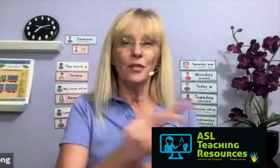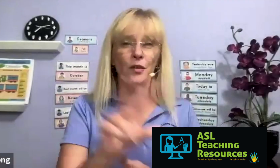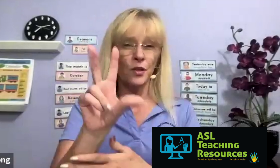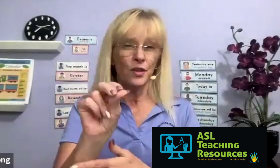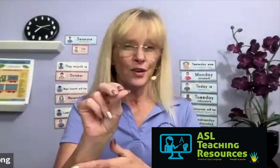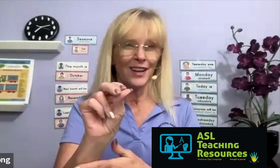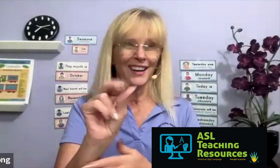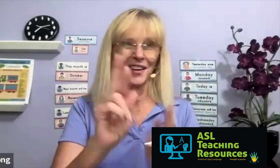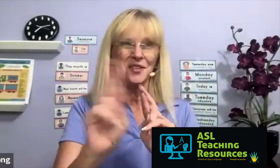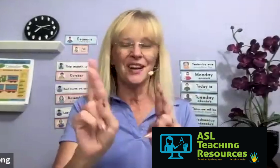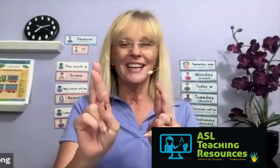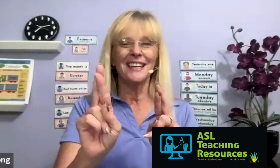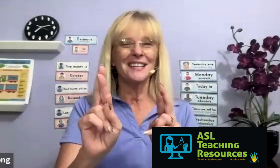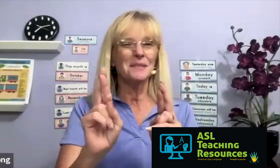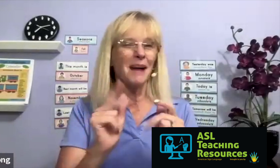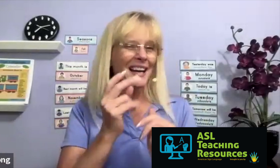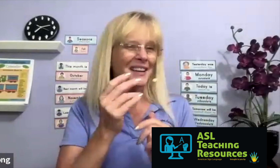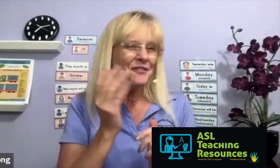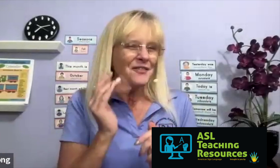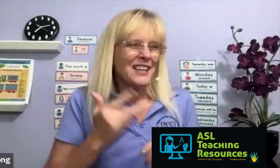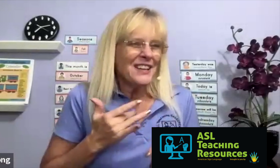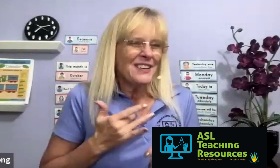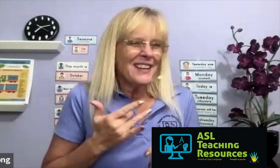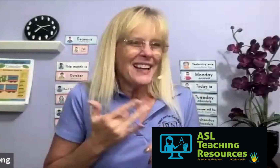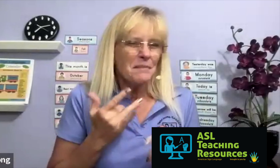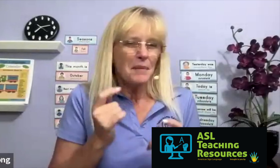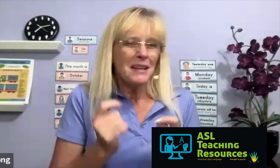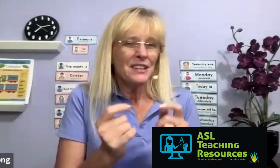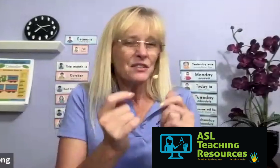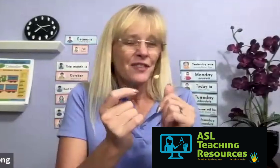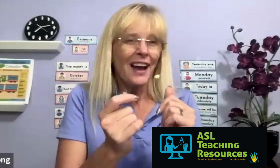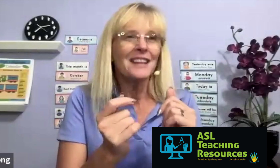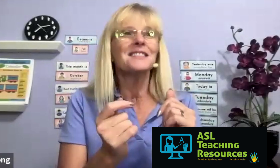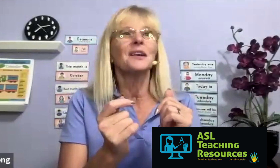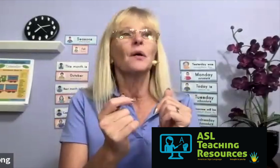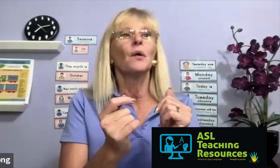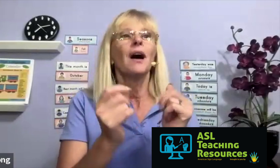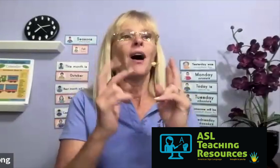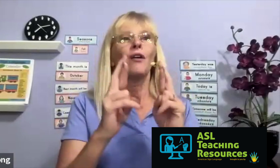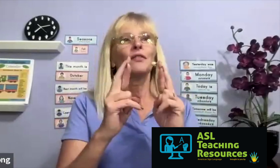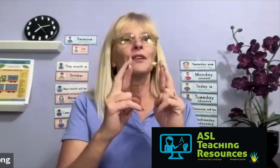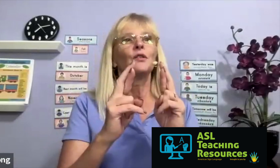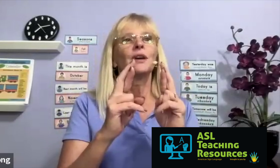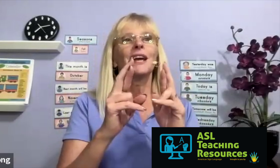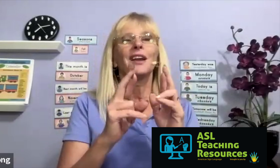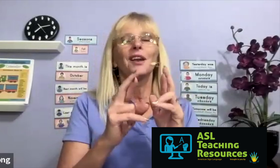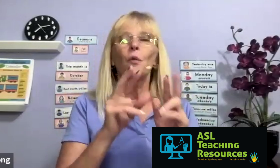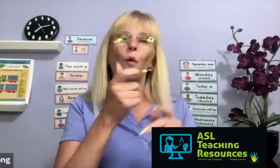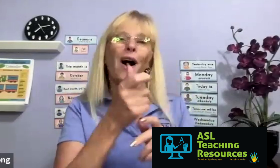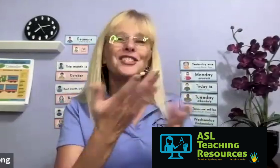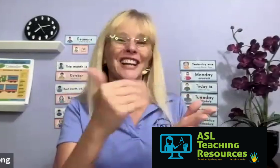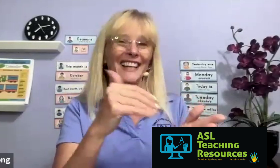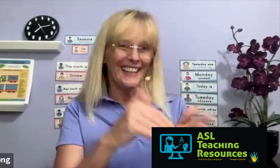through 30. Are you ready? This might feel like it might be a little fast, so hopefully you can watch